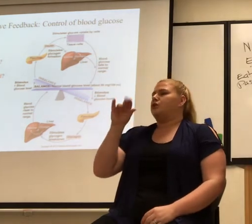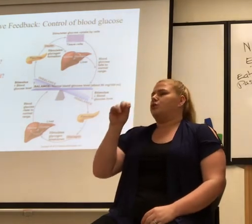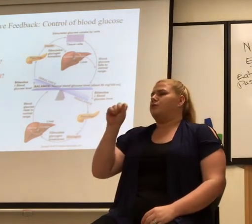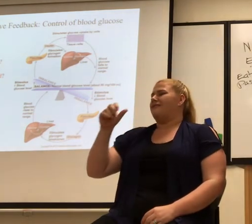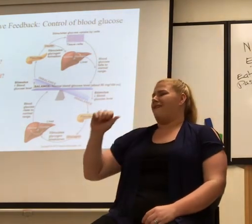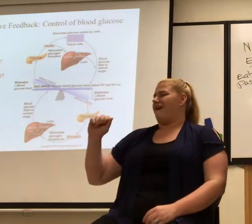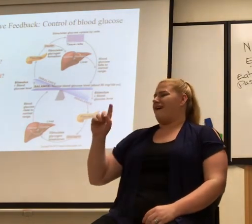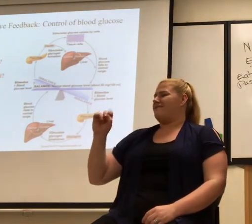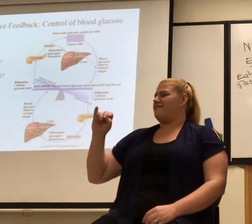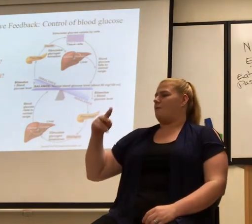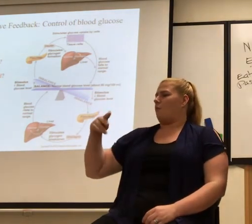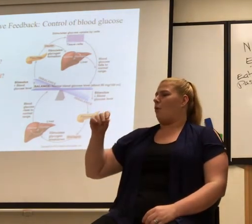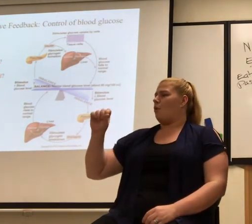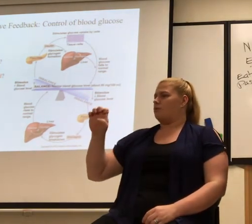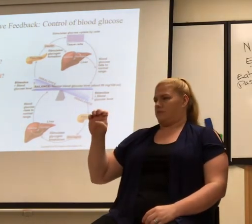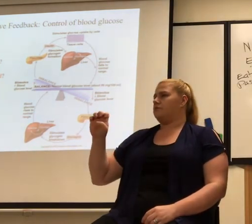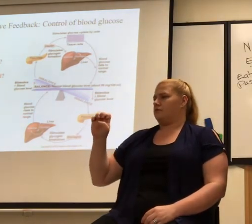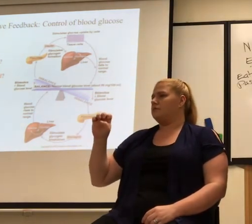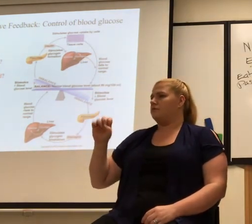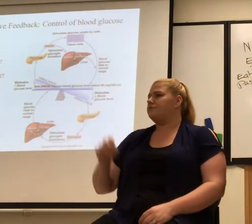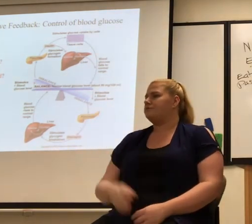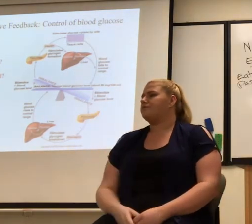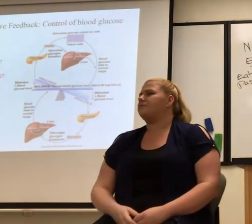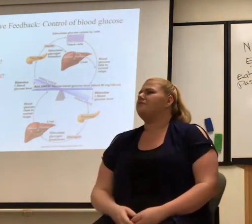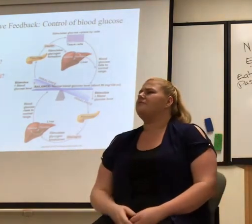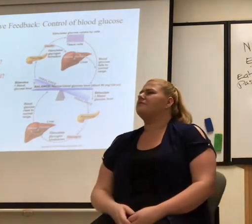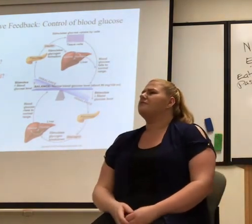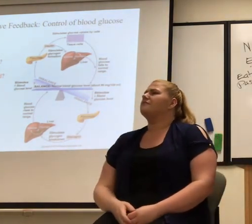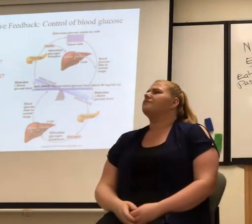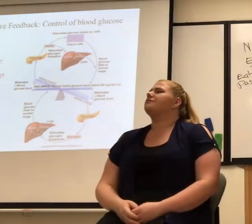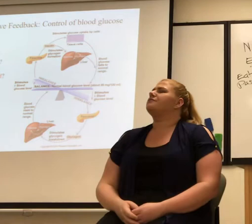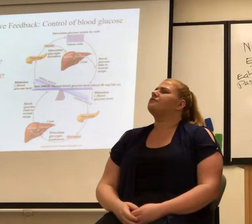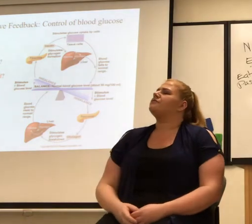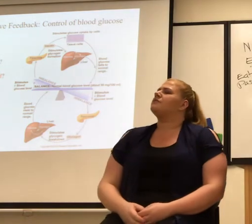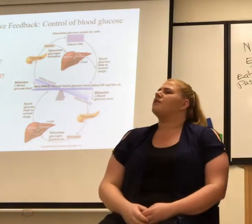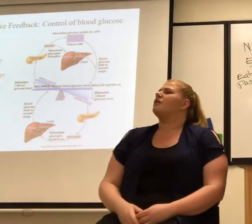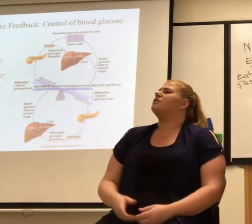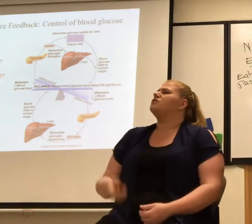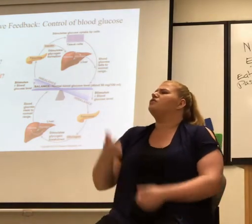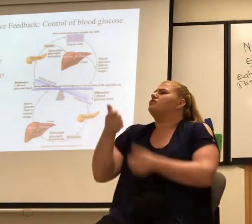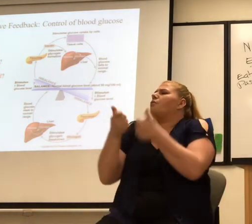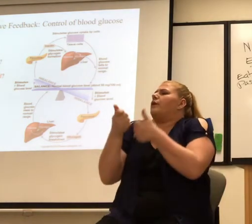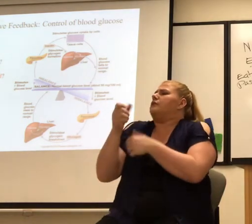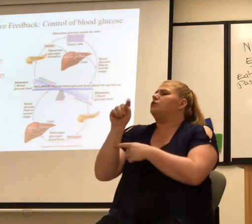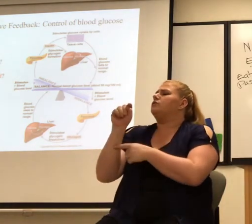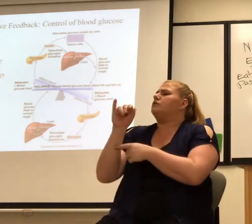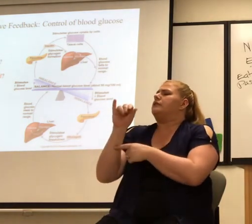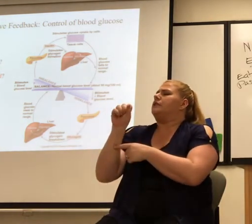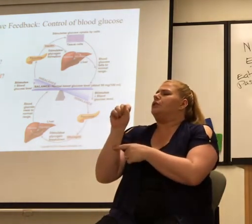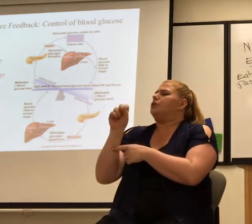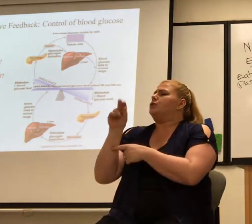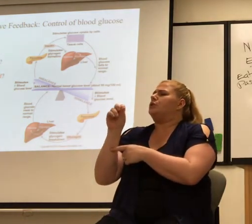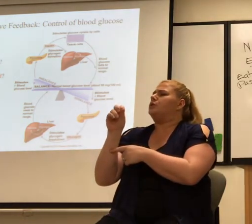insulin sensitive tissues? So number five, skeletal muscle.